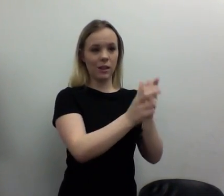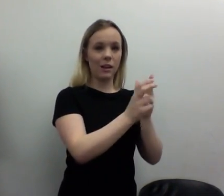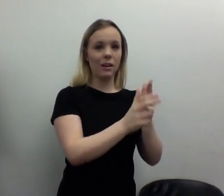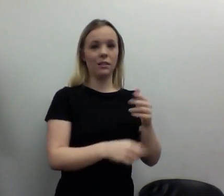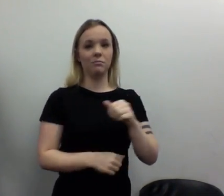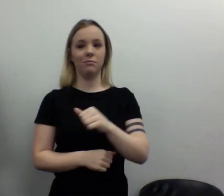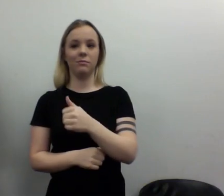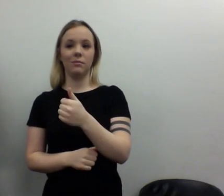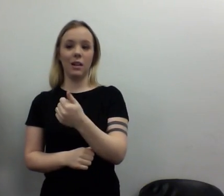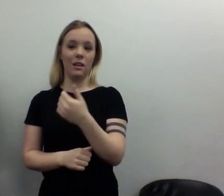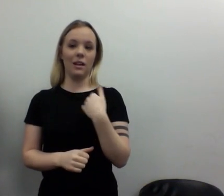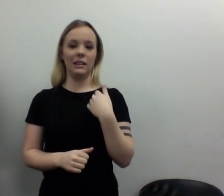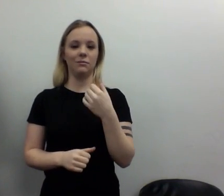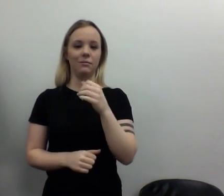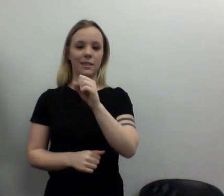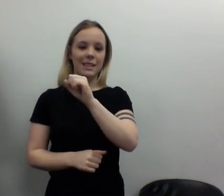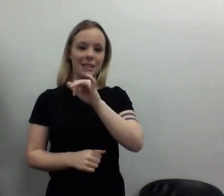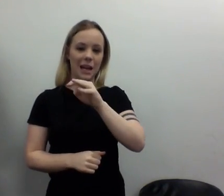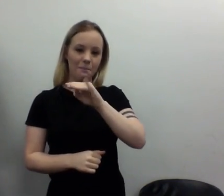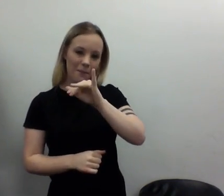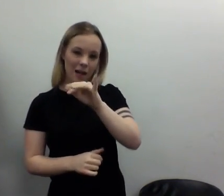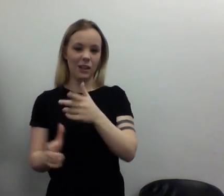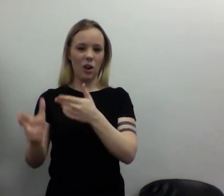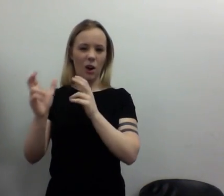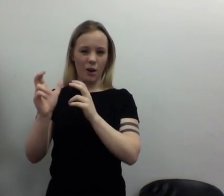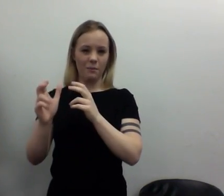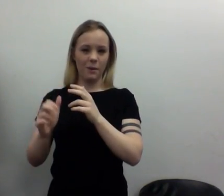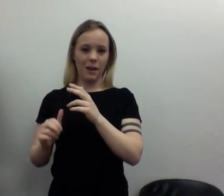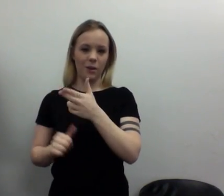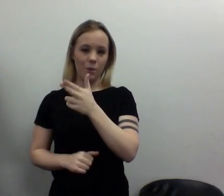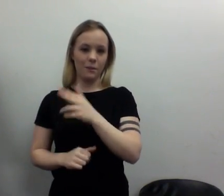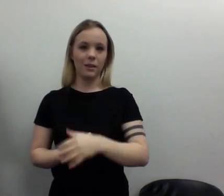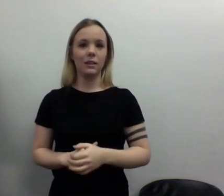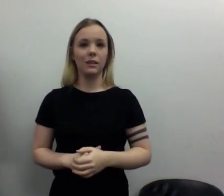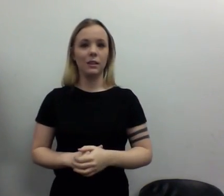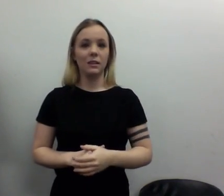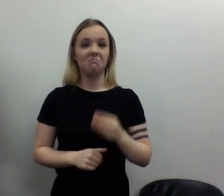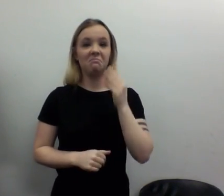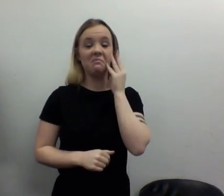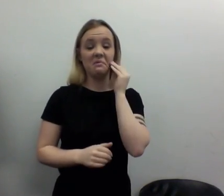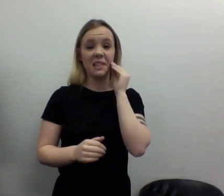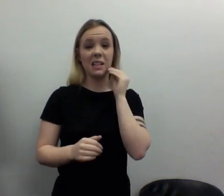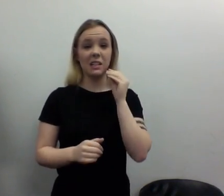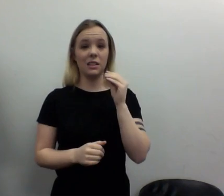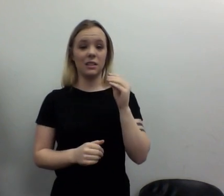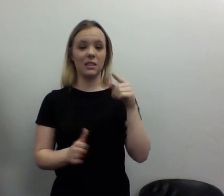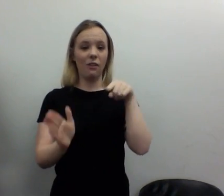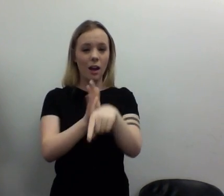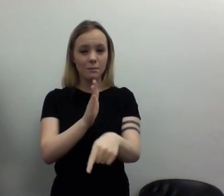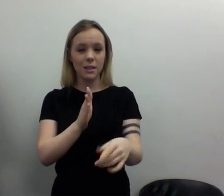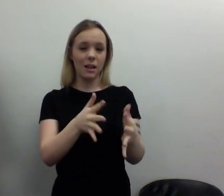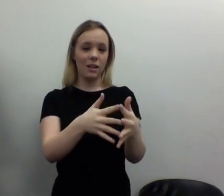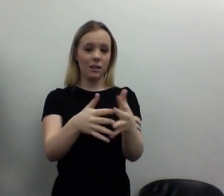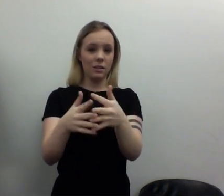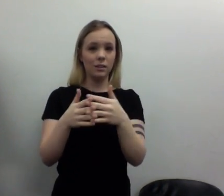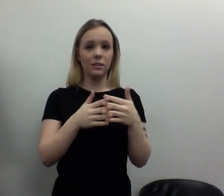rounds were fired. The experience of homicide in the United States, then, is 65 bullets flying through the air of